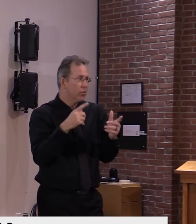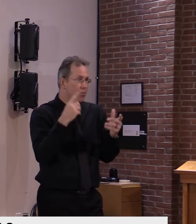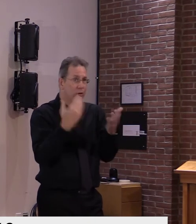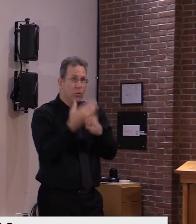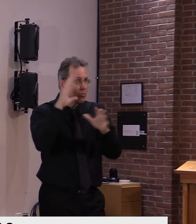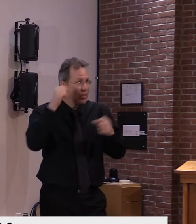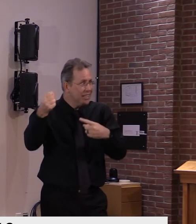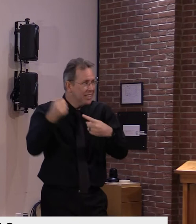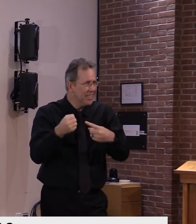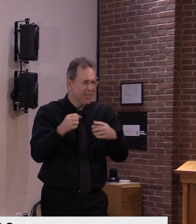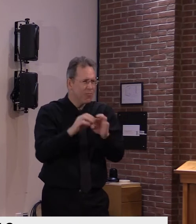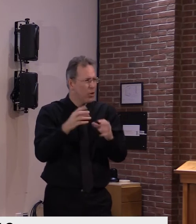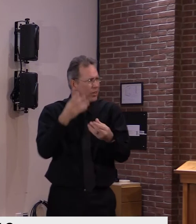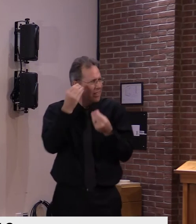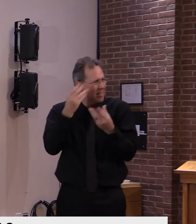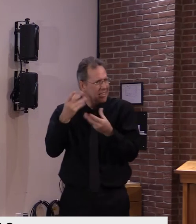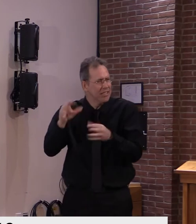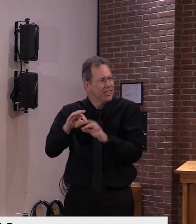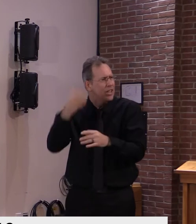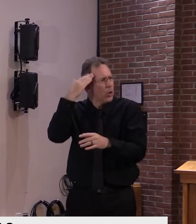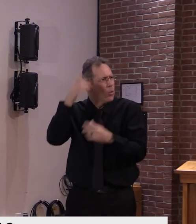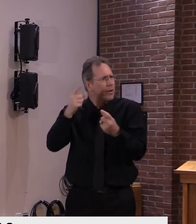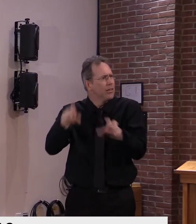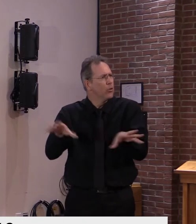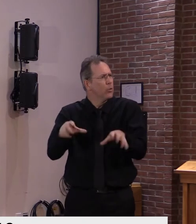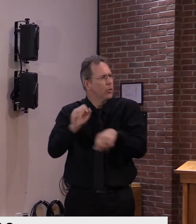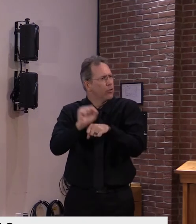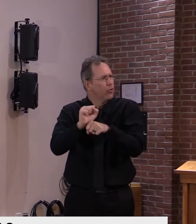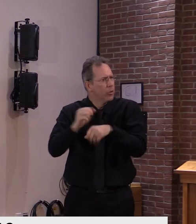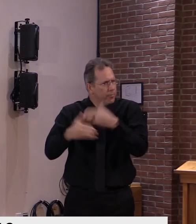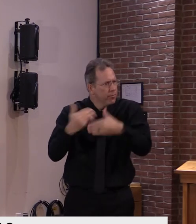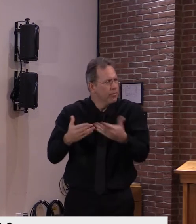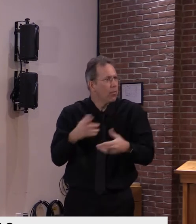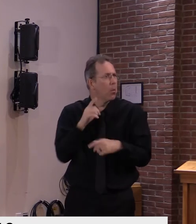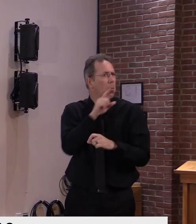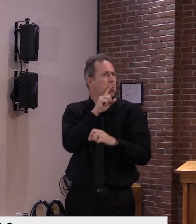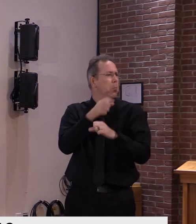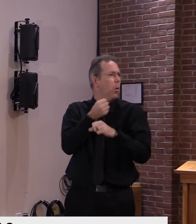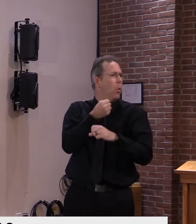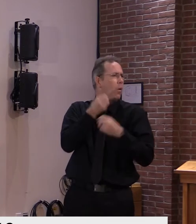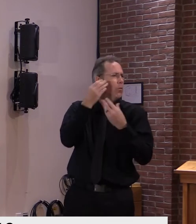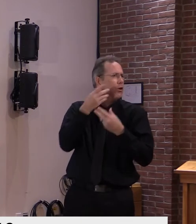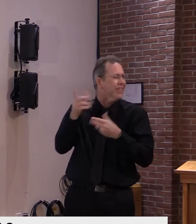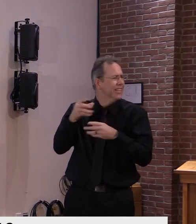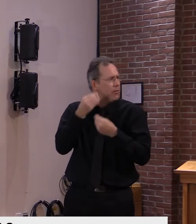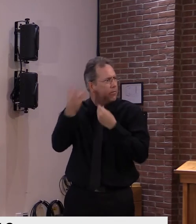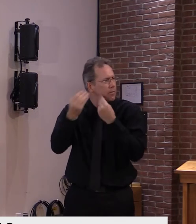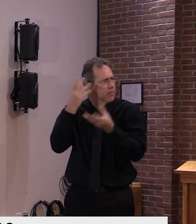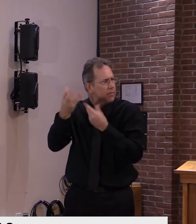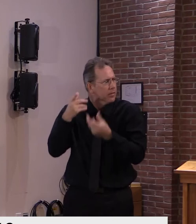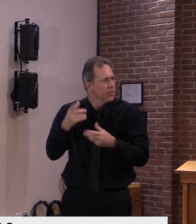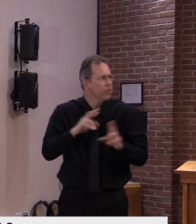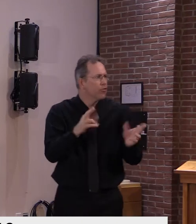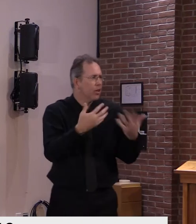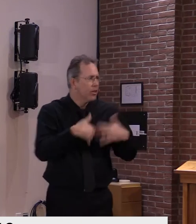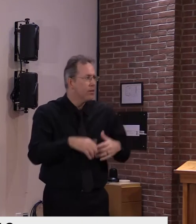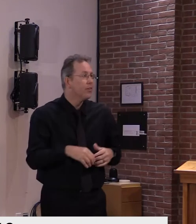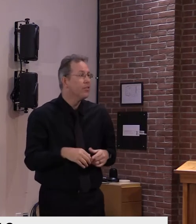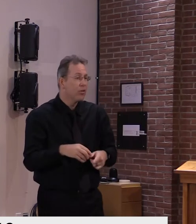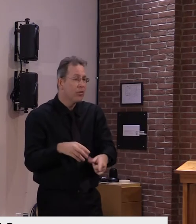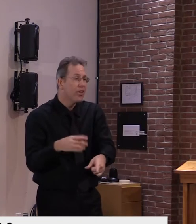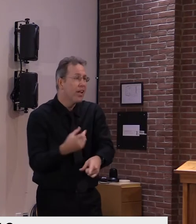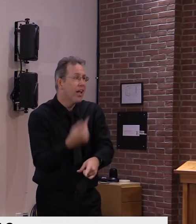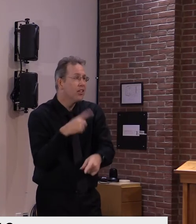as what the National Governors Association has done, I think we have tried to work